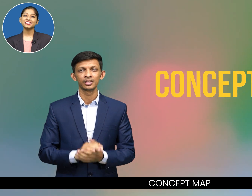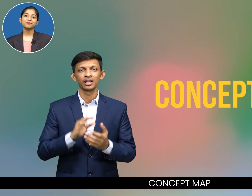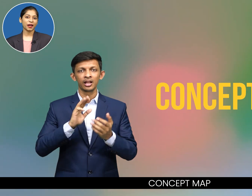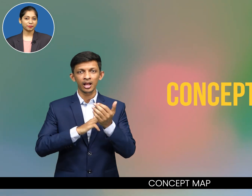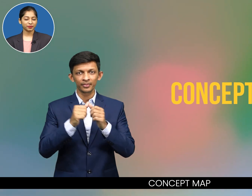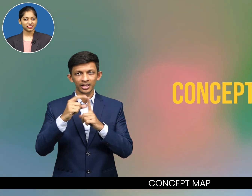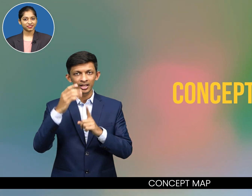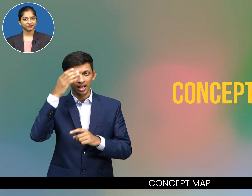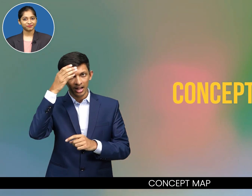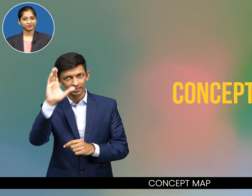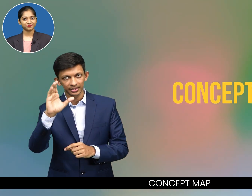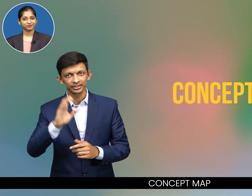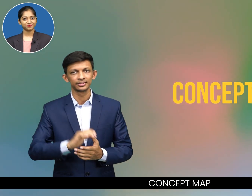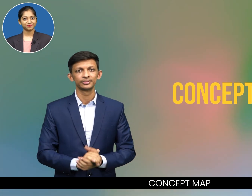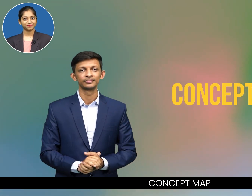Concept map: